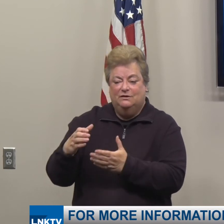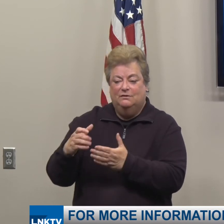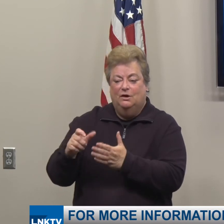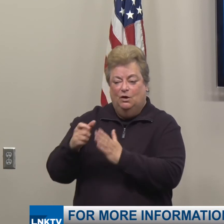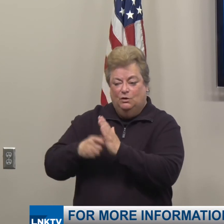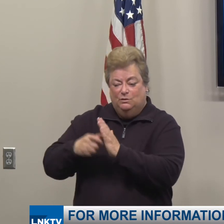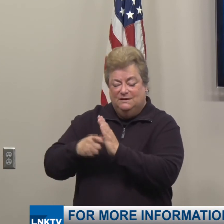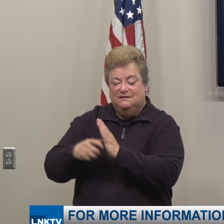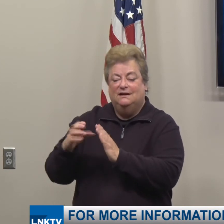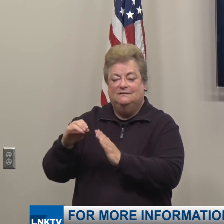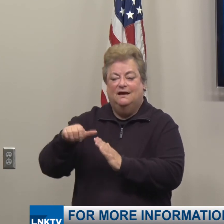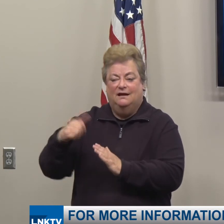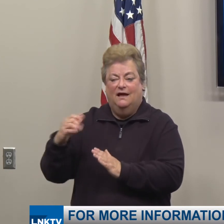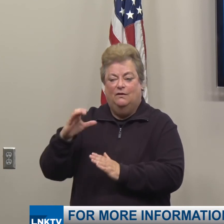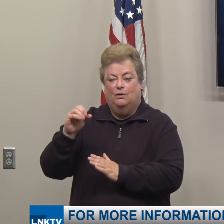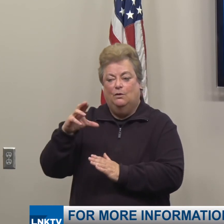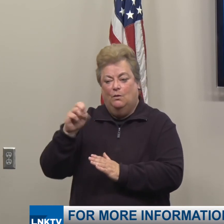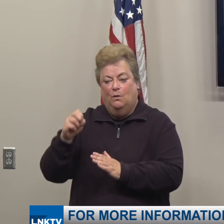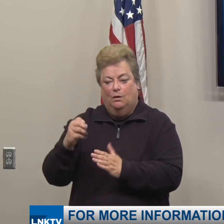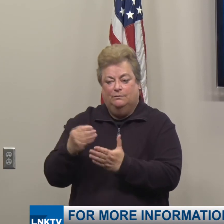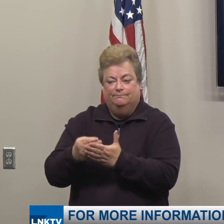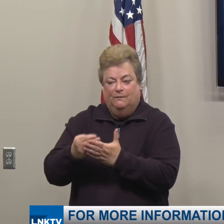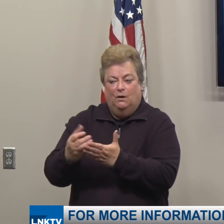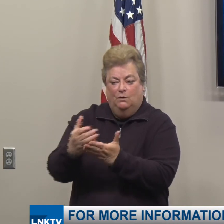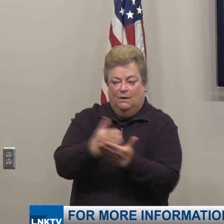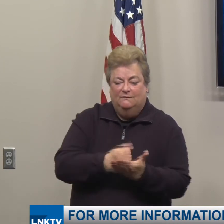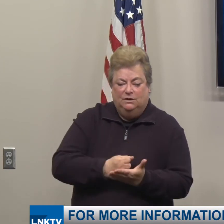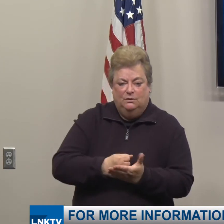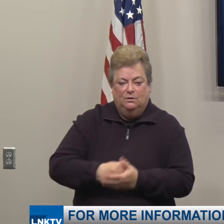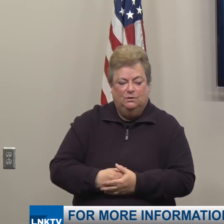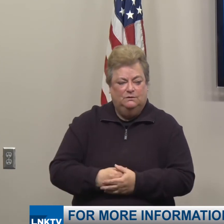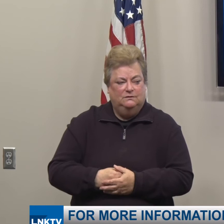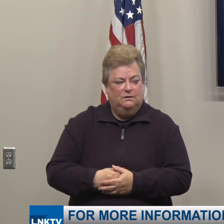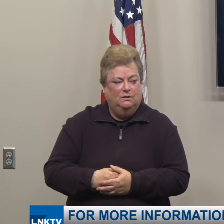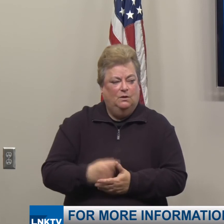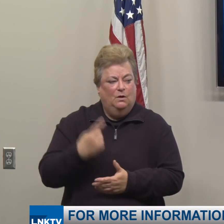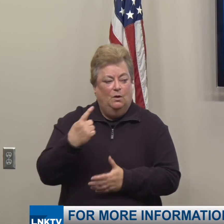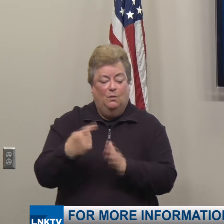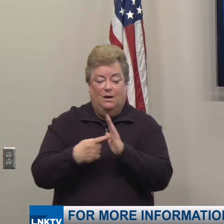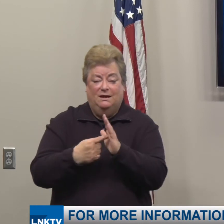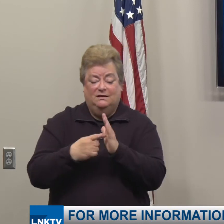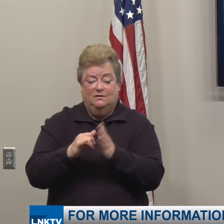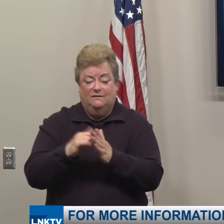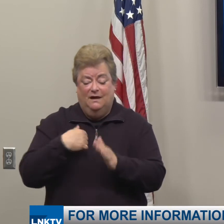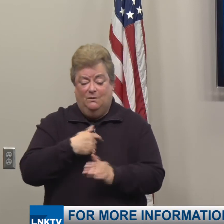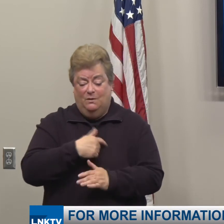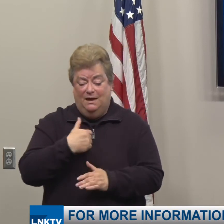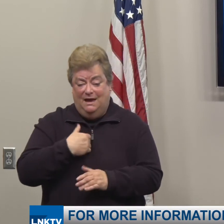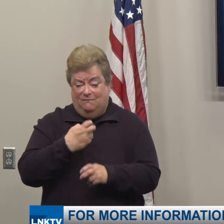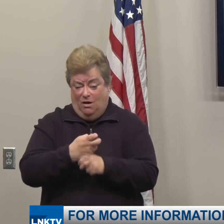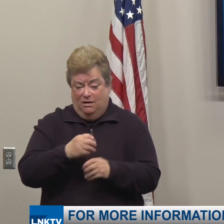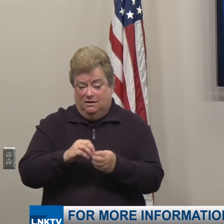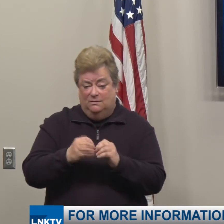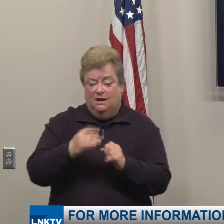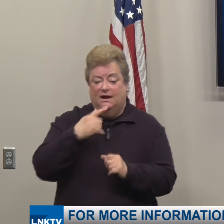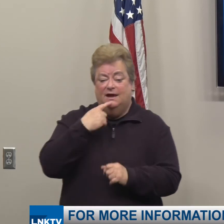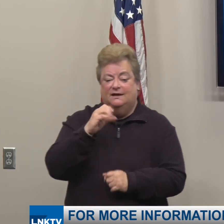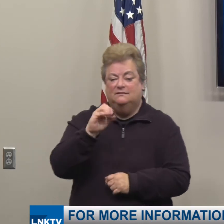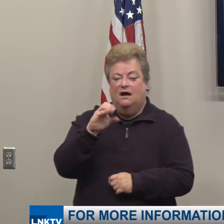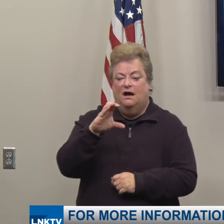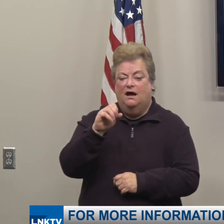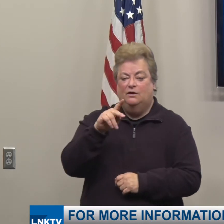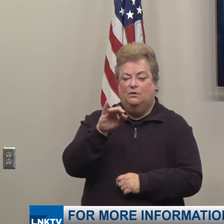core revenues for this current fiscal year. The one indicator we do have hard numbers for is occupation